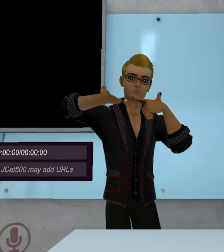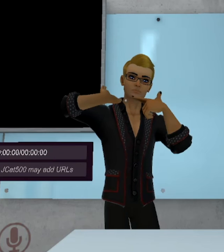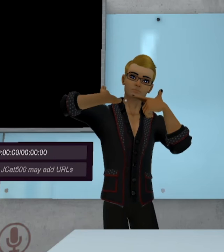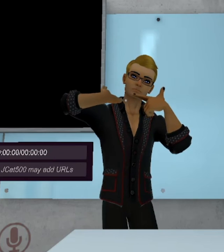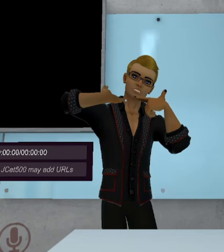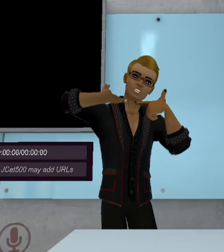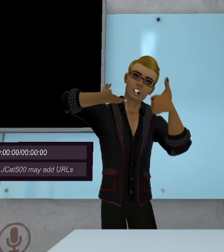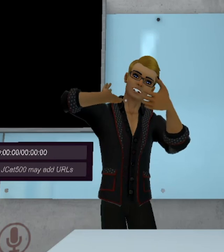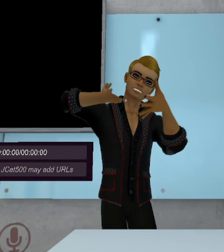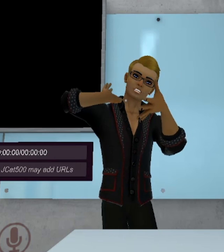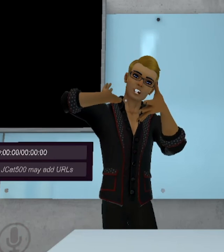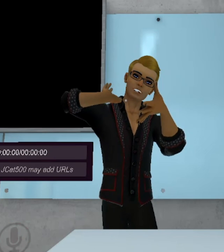But... Right, right.